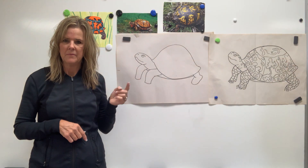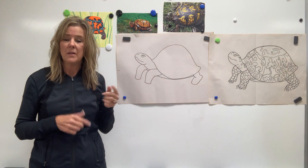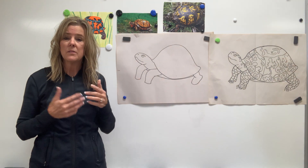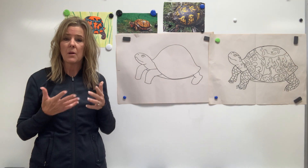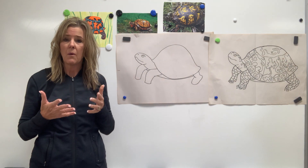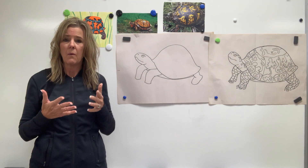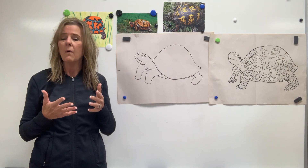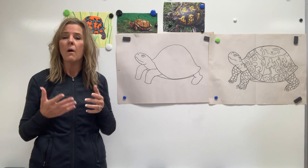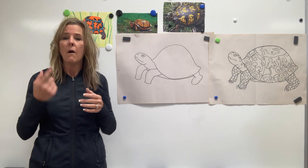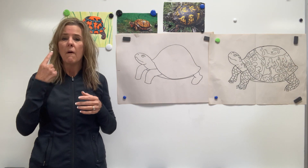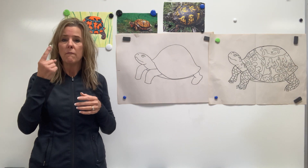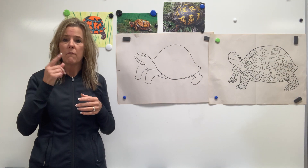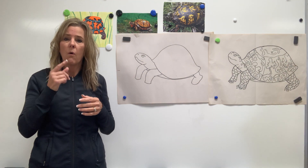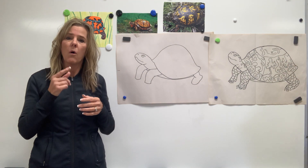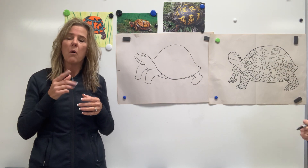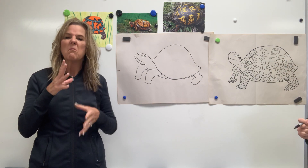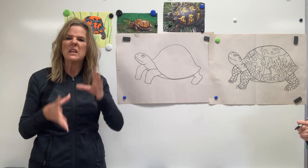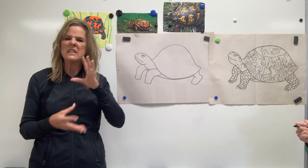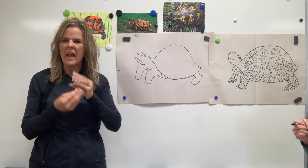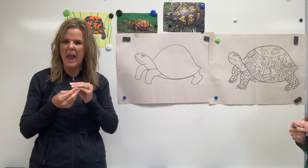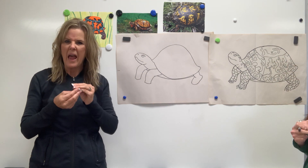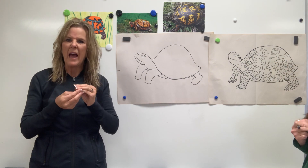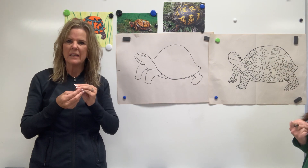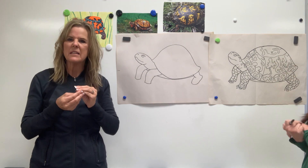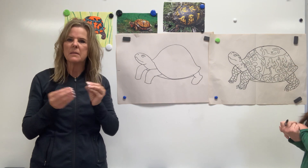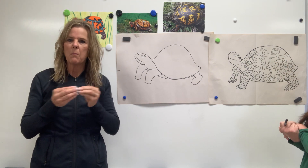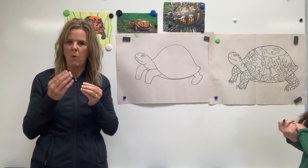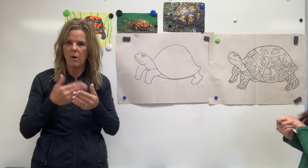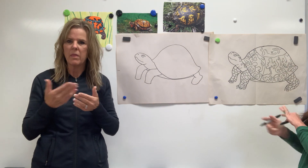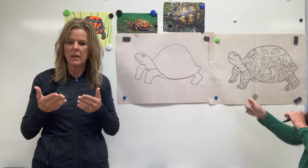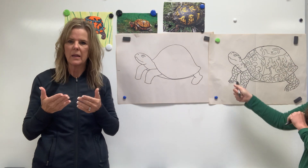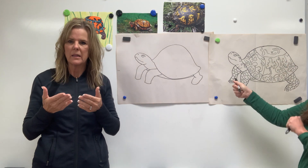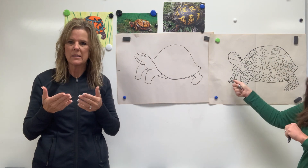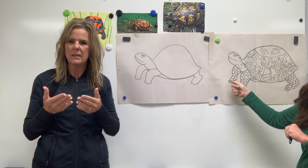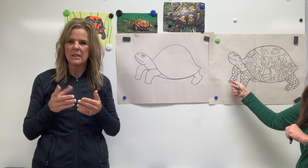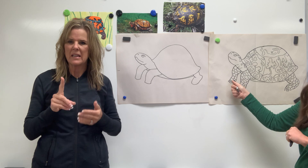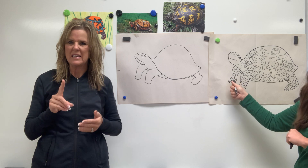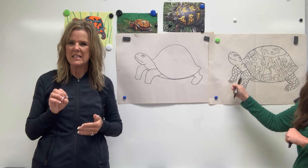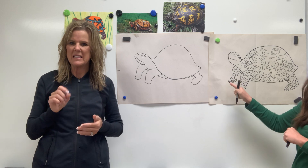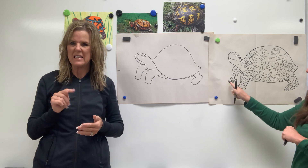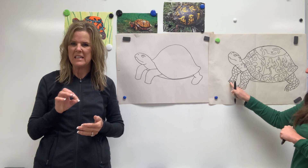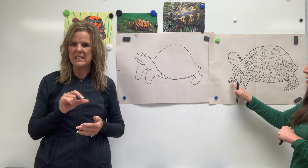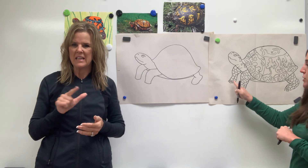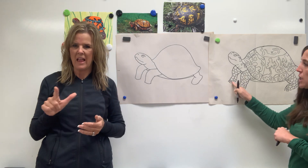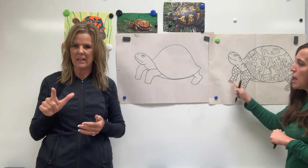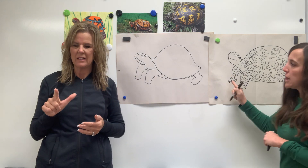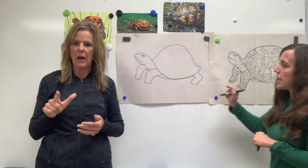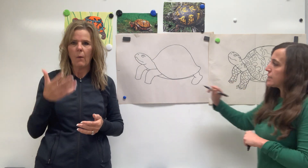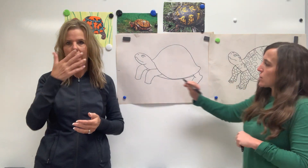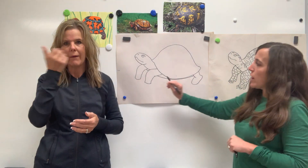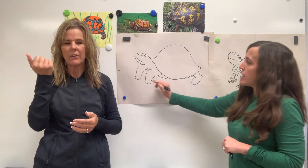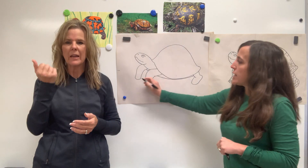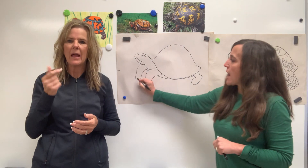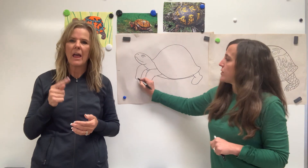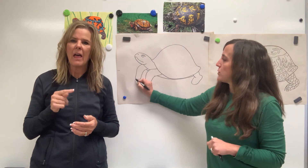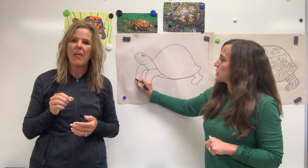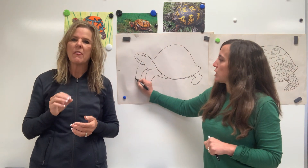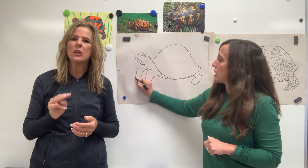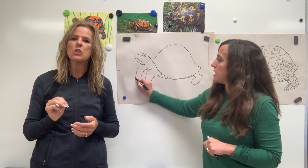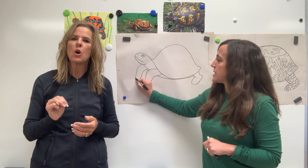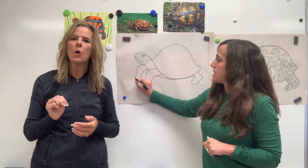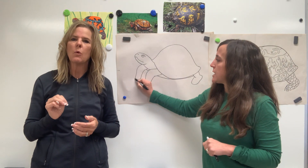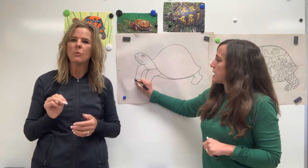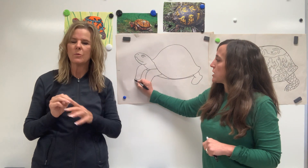So for his, let's add some detail now. The fun part is the detail. Before I forget, I always forget the toenails. Let's go ahead and add